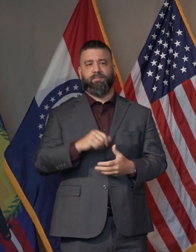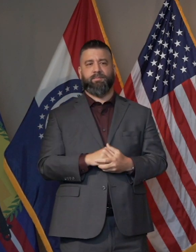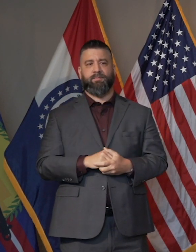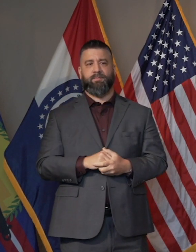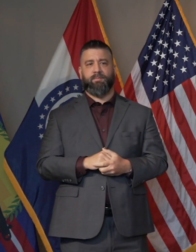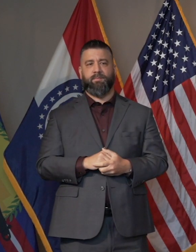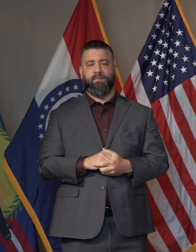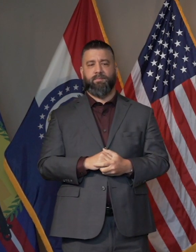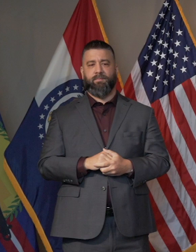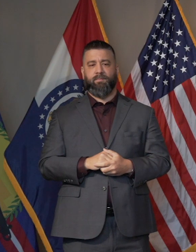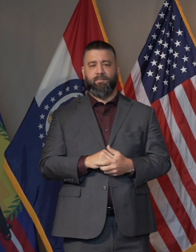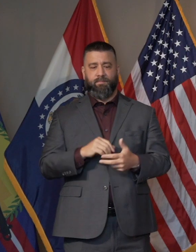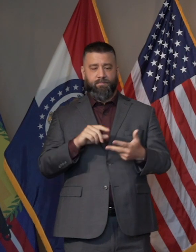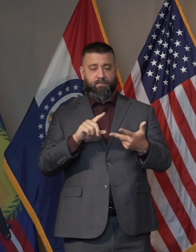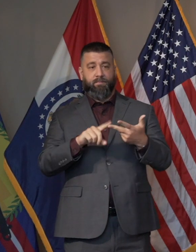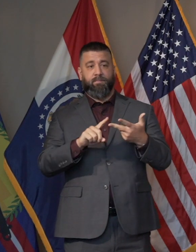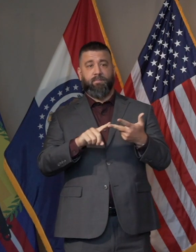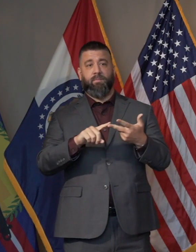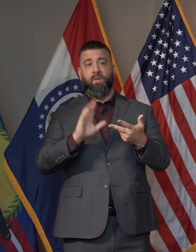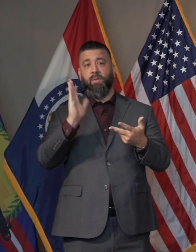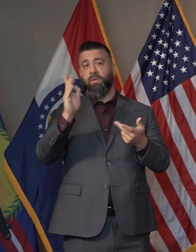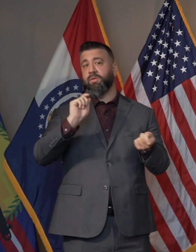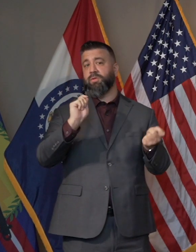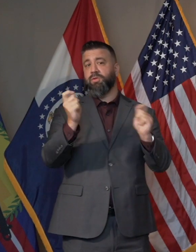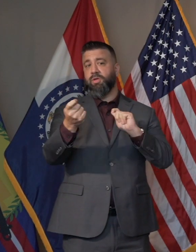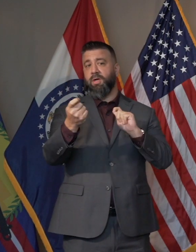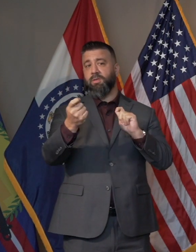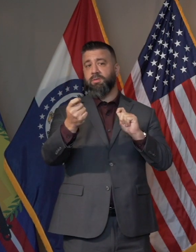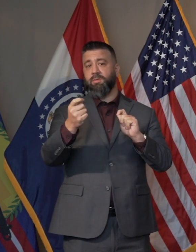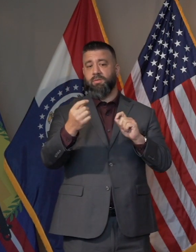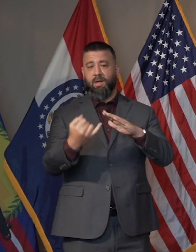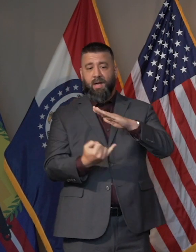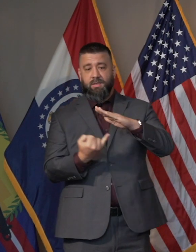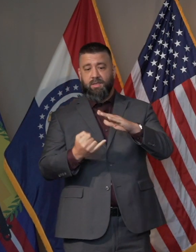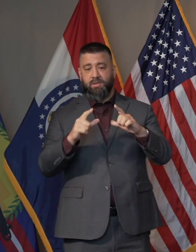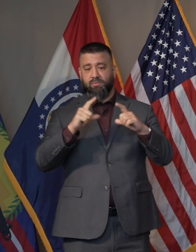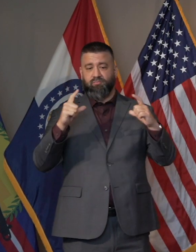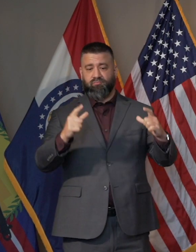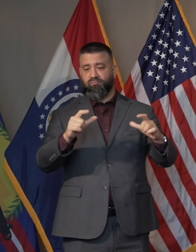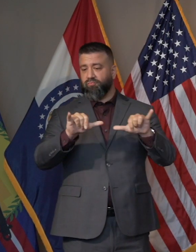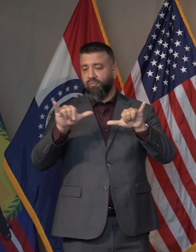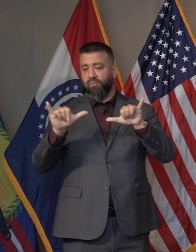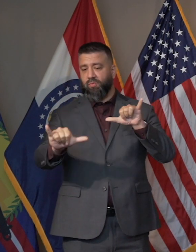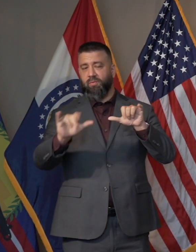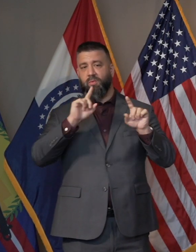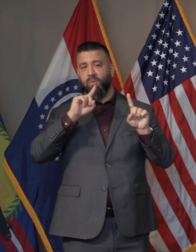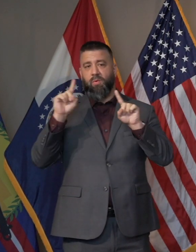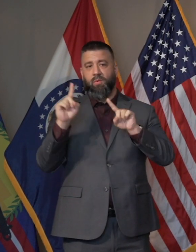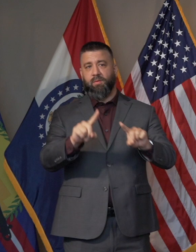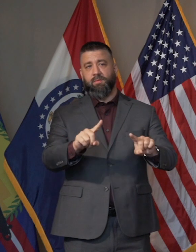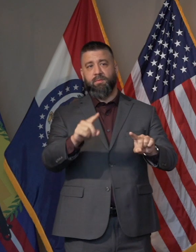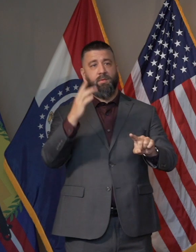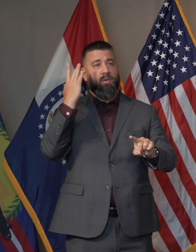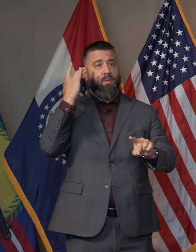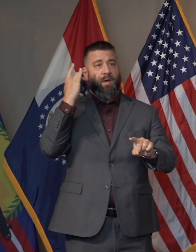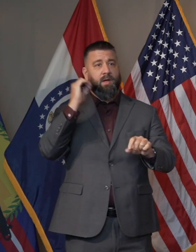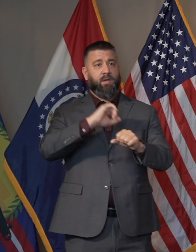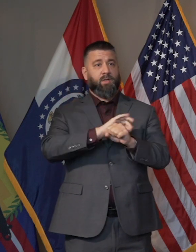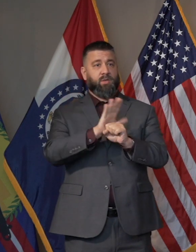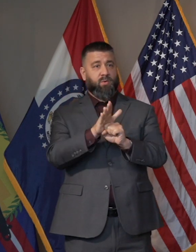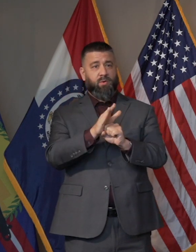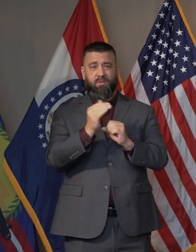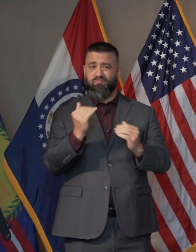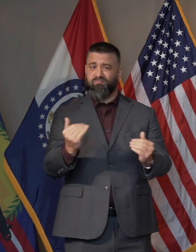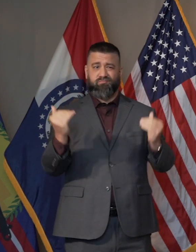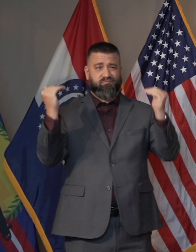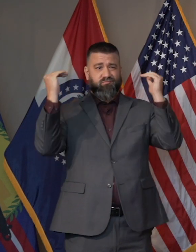There will be changes to our isolation and quarantine orders. Because the new number of new cases is so extreme, the